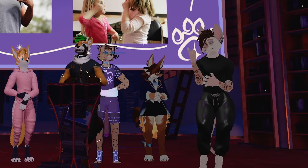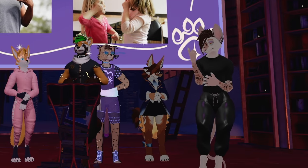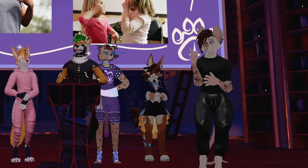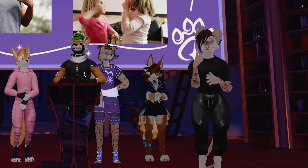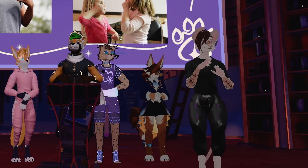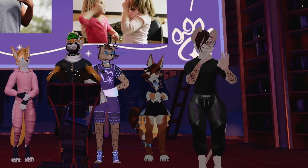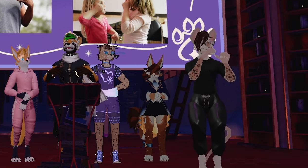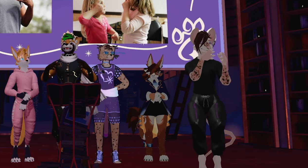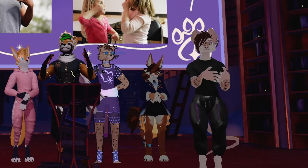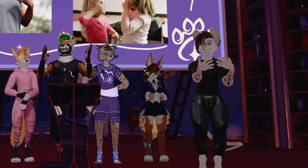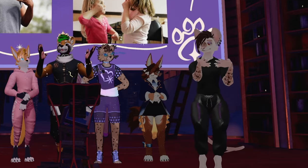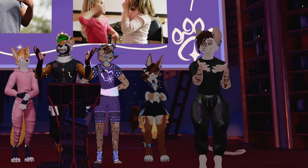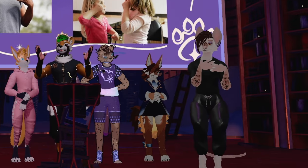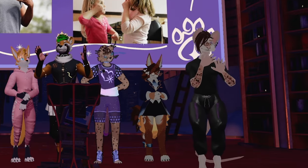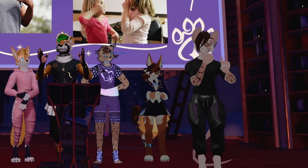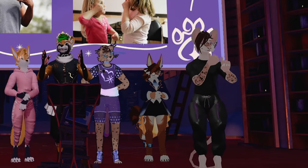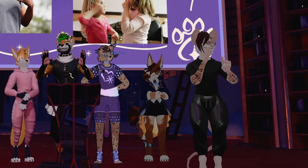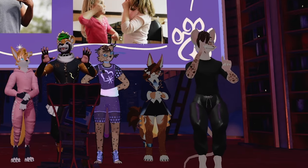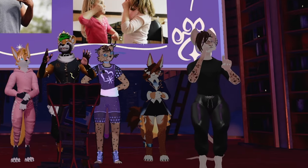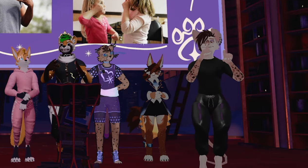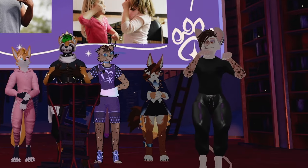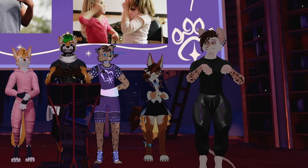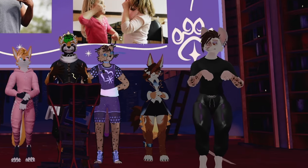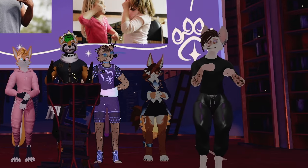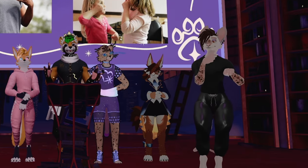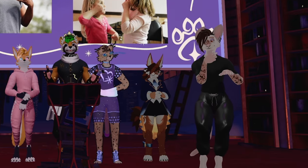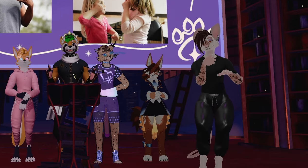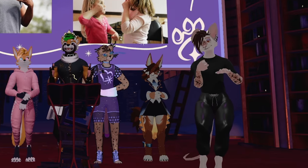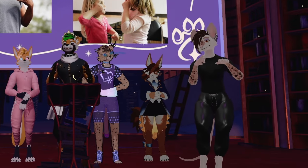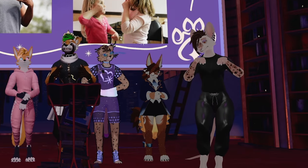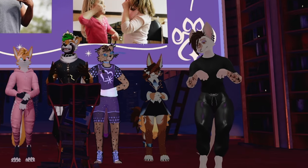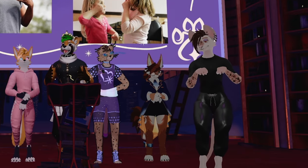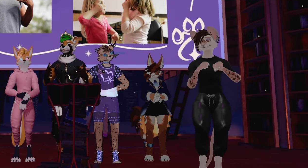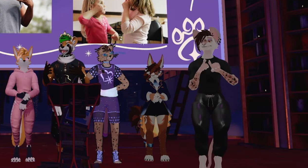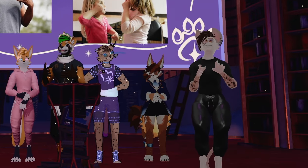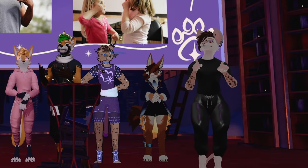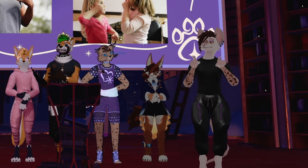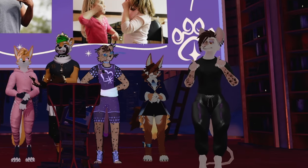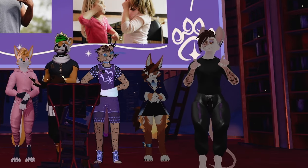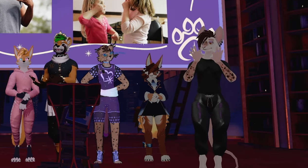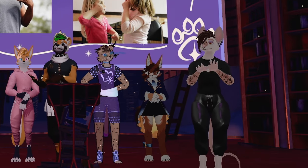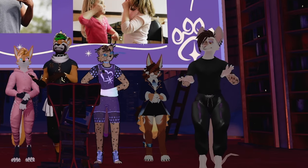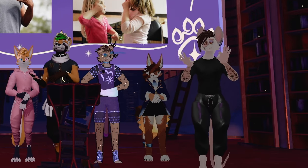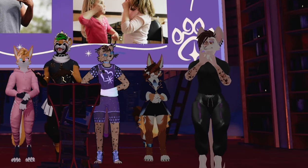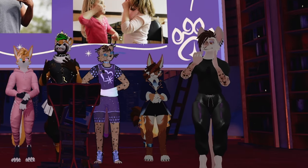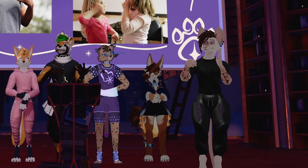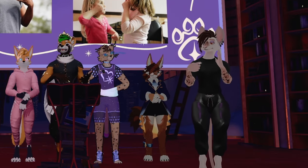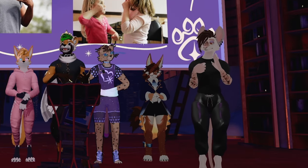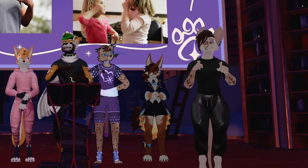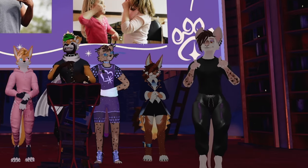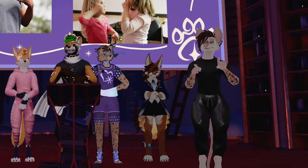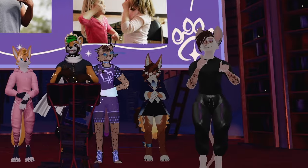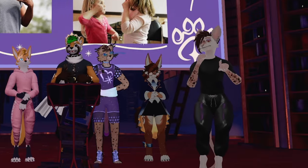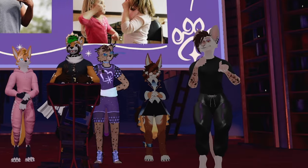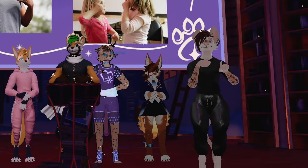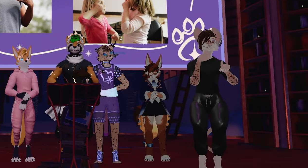as well. But these are two important roles in the deaf community that are not actually deaf themselves, but are hearing people who are involved in the deaf